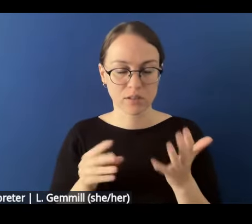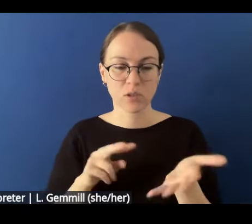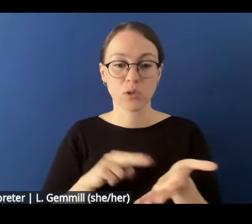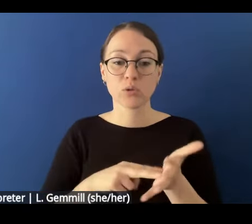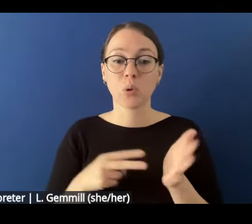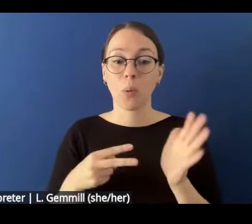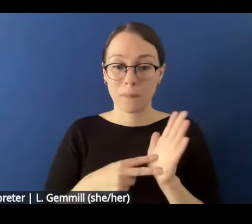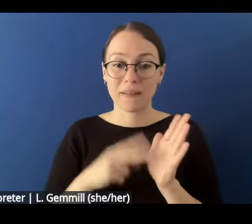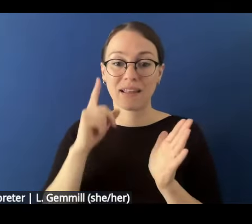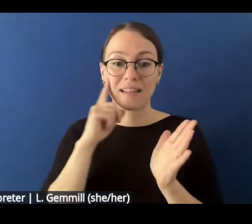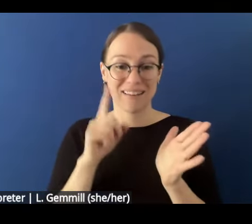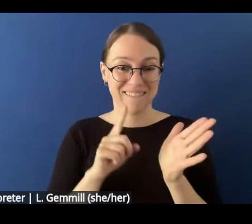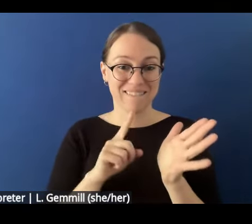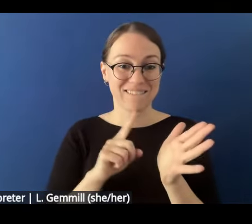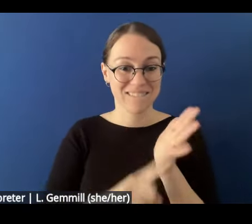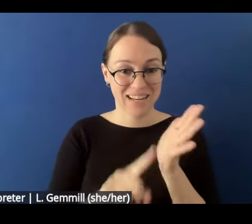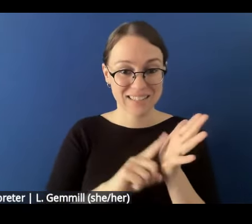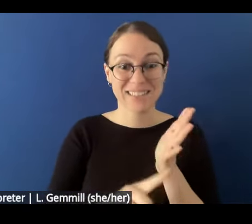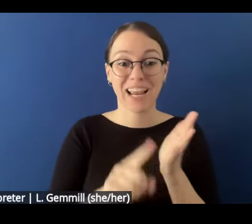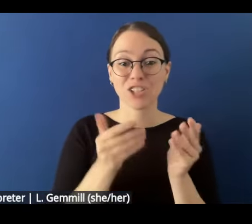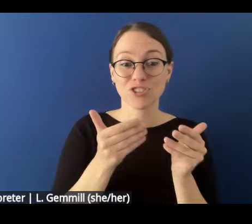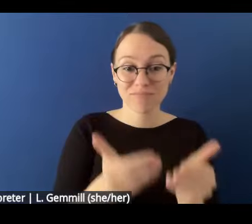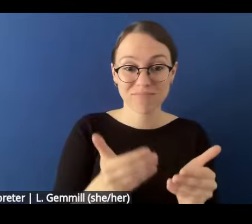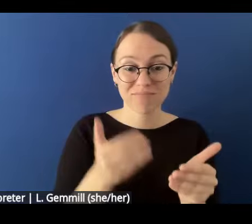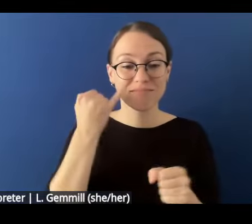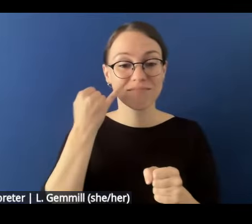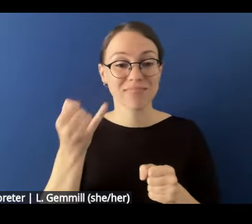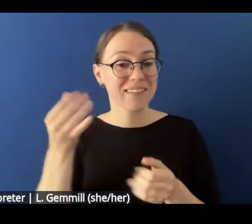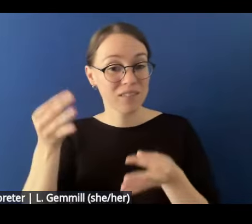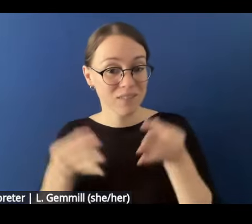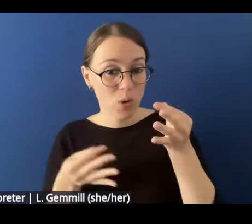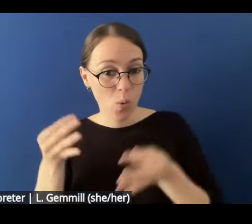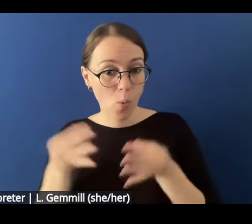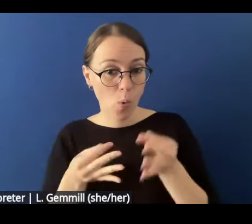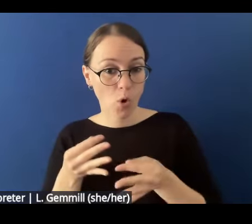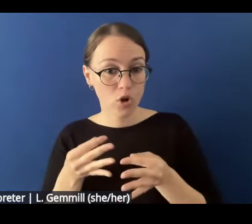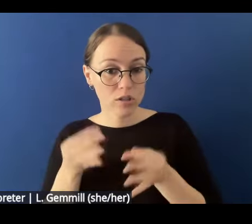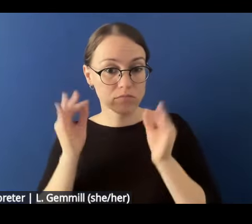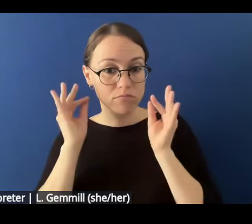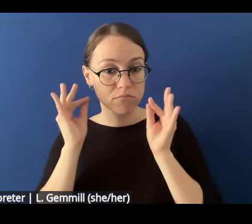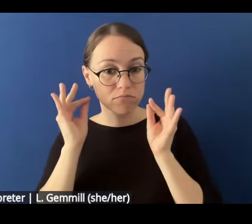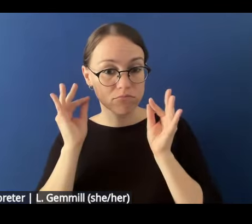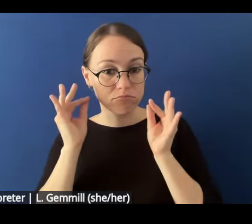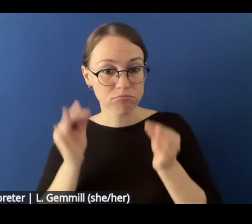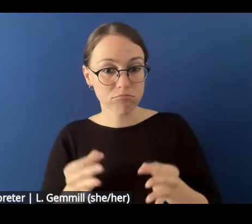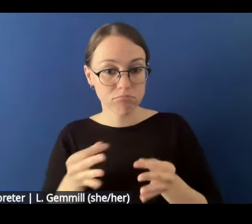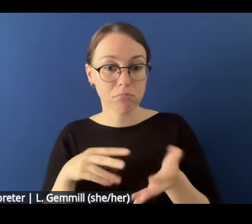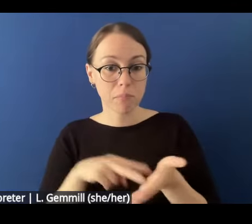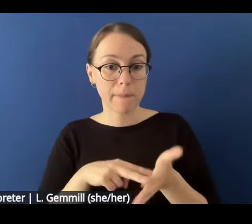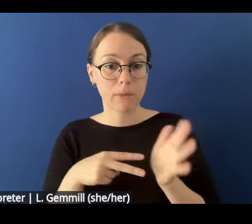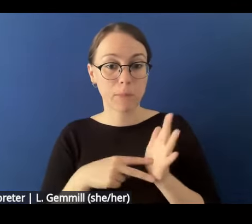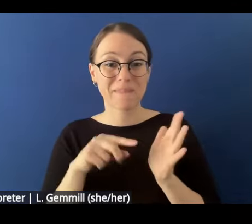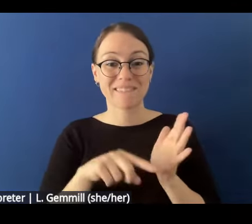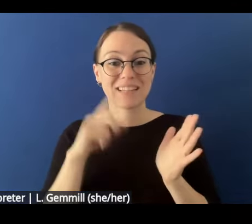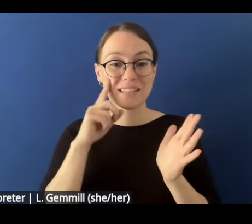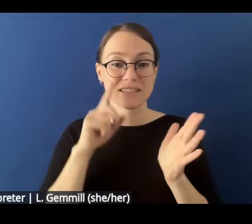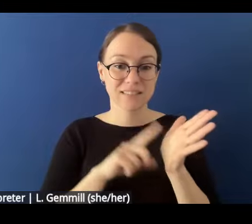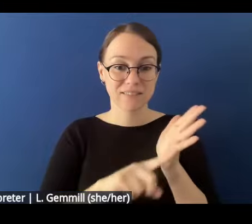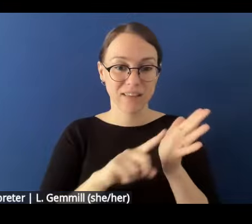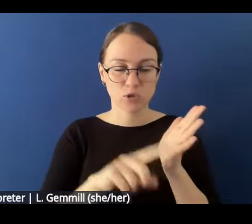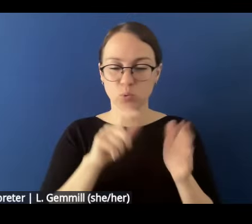in the opinion that the Court of Appeals issued is that the purpose of this investigation doesn't have to necessarily be solely